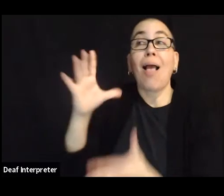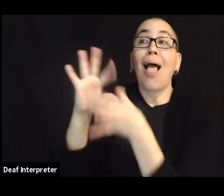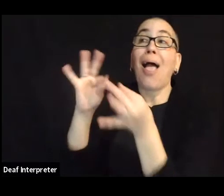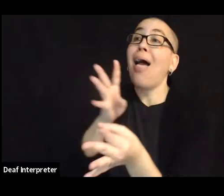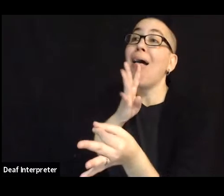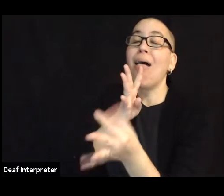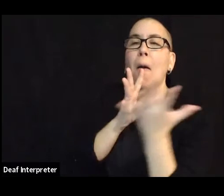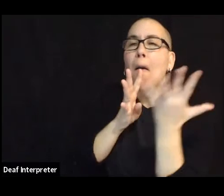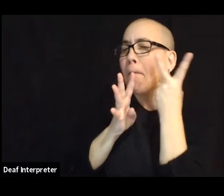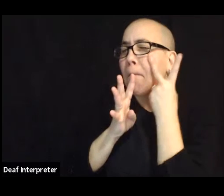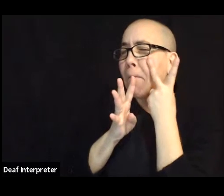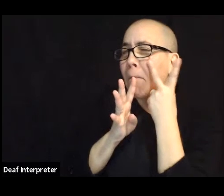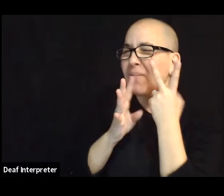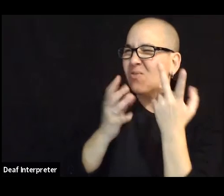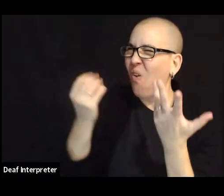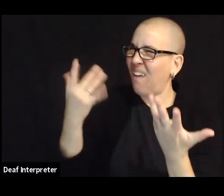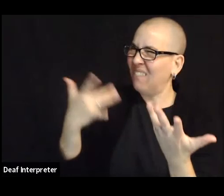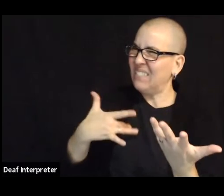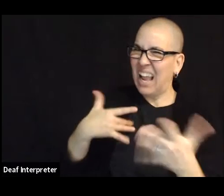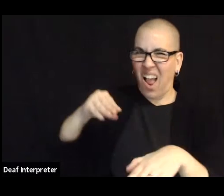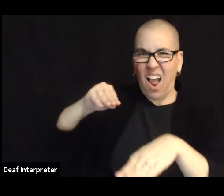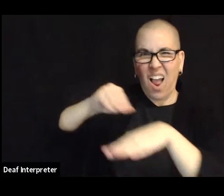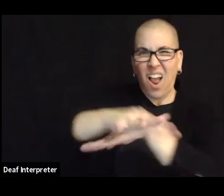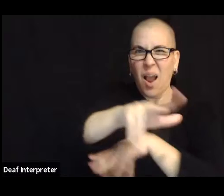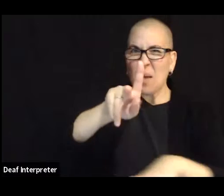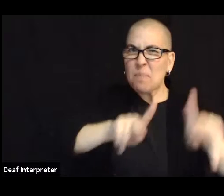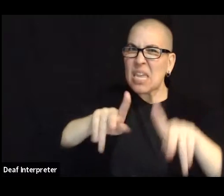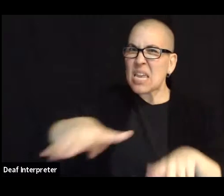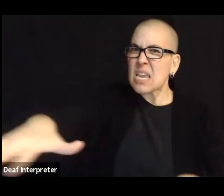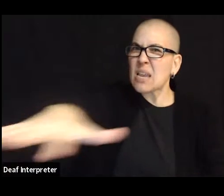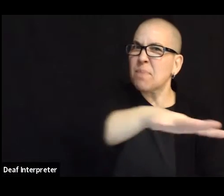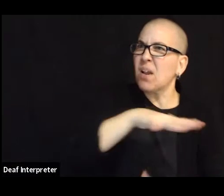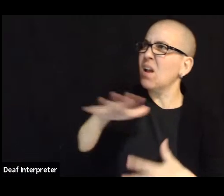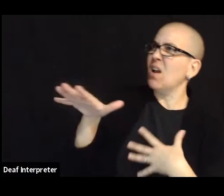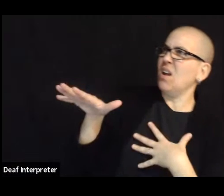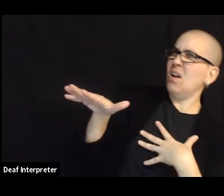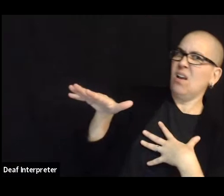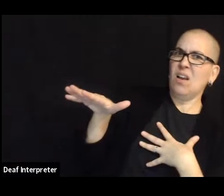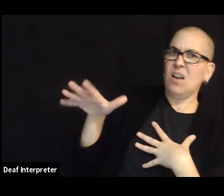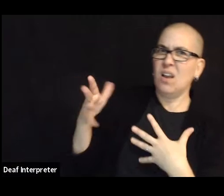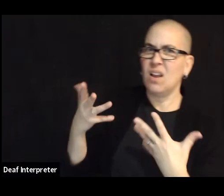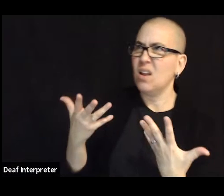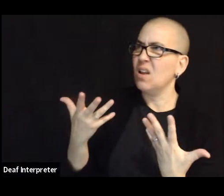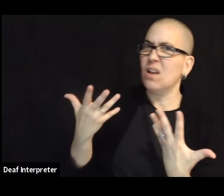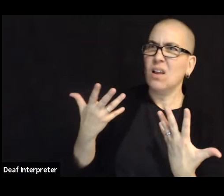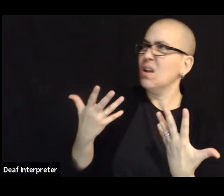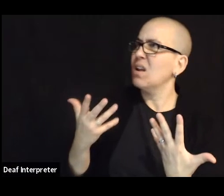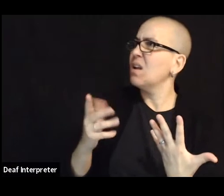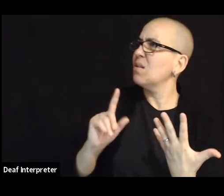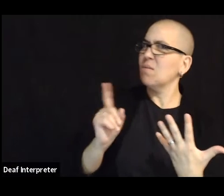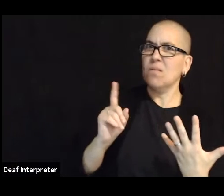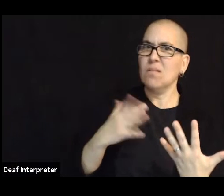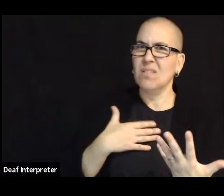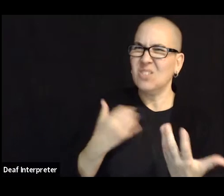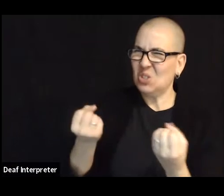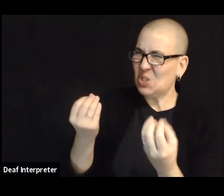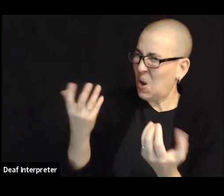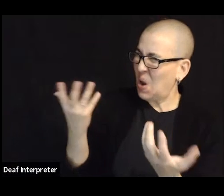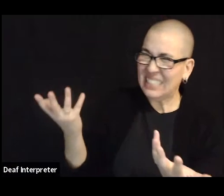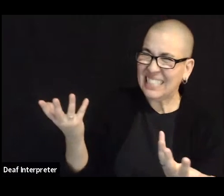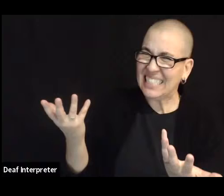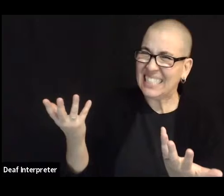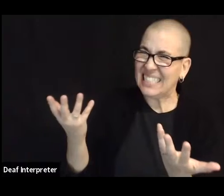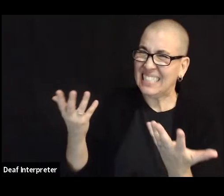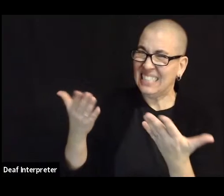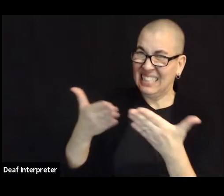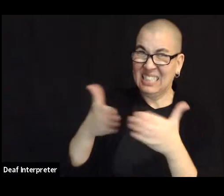unsettling and very concerning. And I imagine that the overall impression might be the people that we don't know what's going on. What would